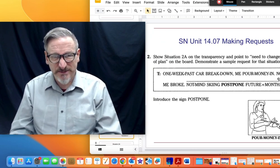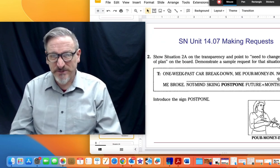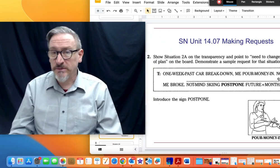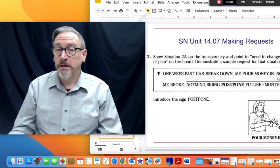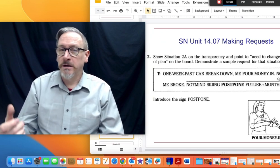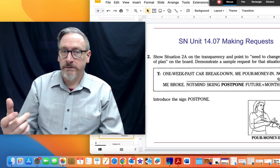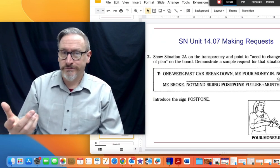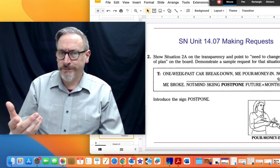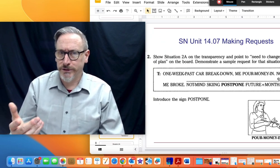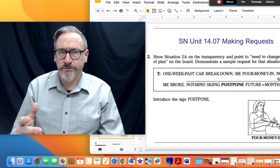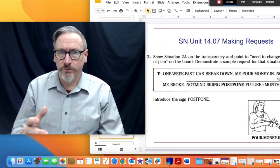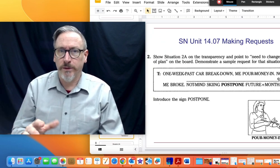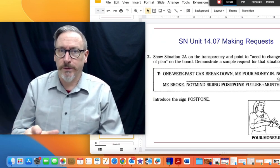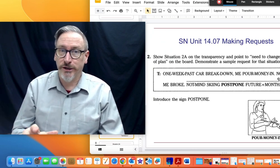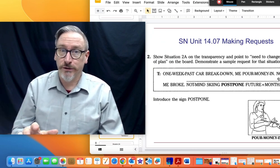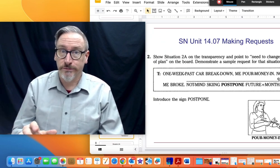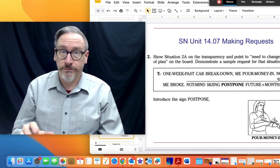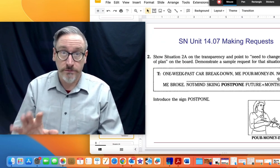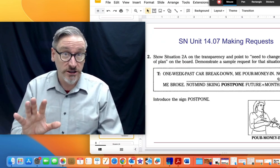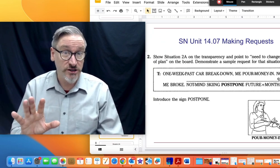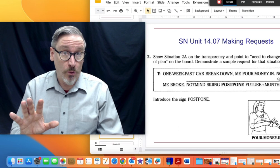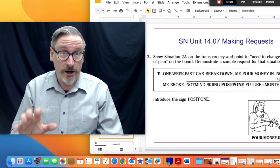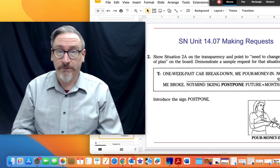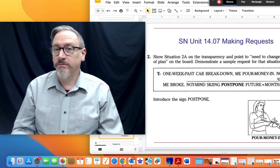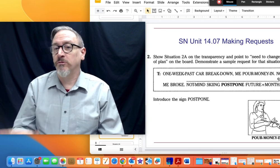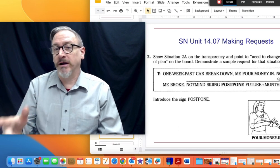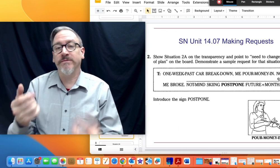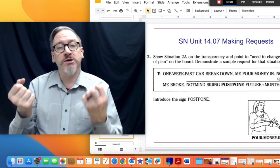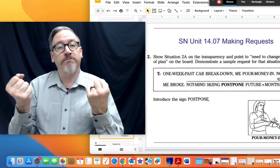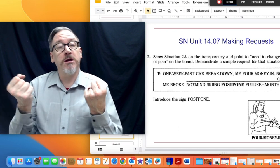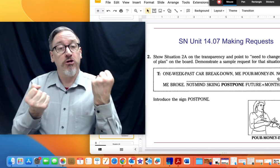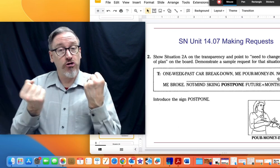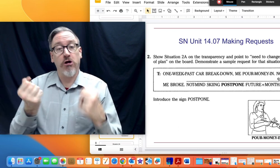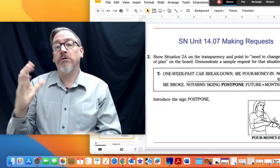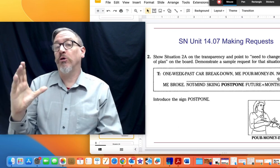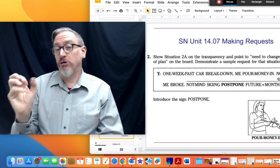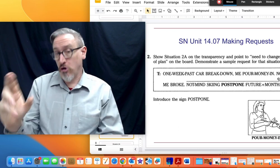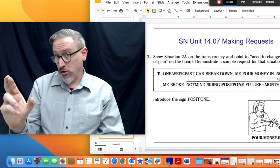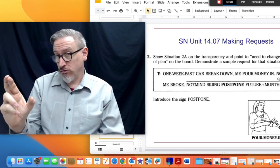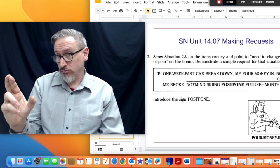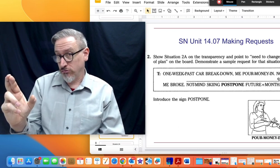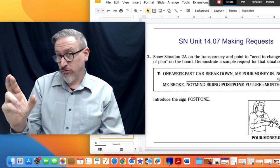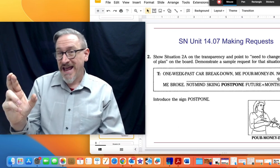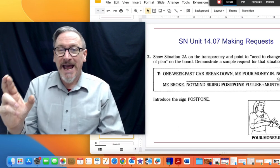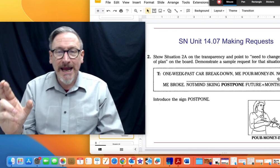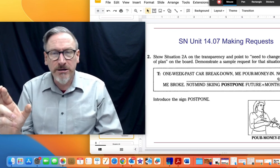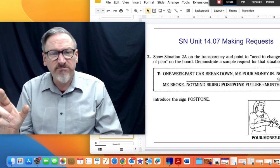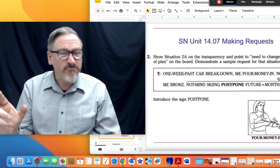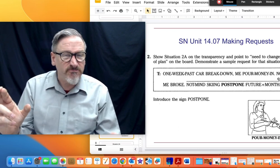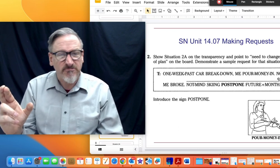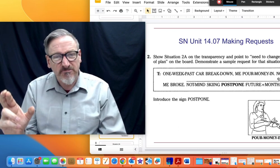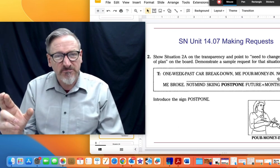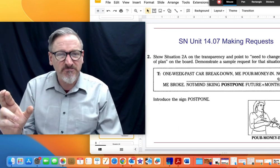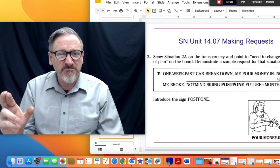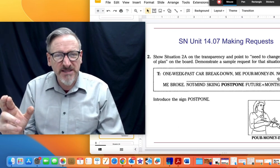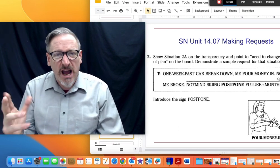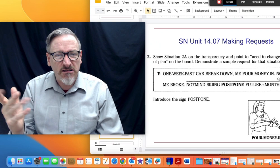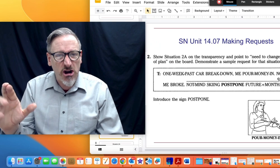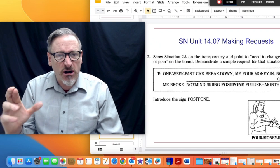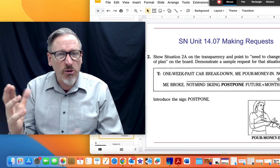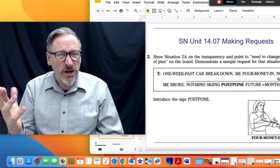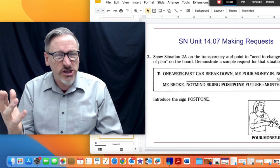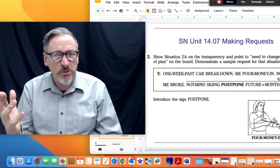exercise. Well, I probably do. Just don't want it. Right? So, car or car. And